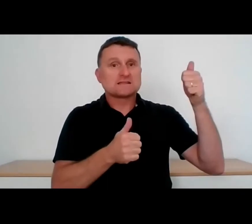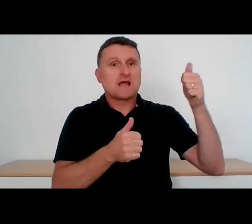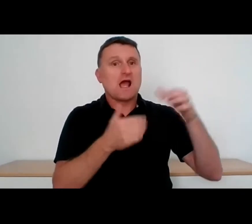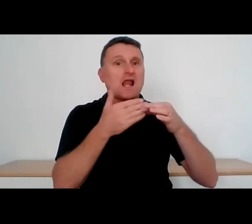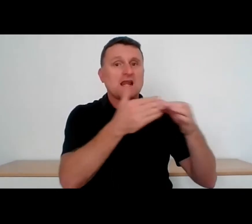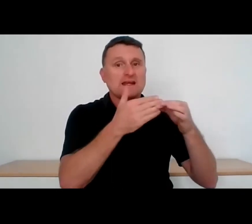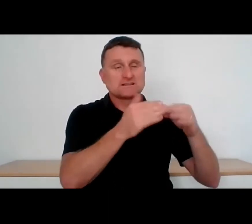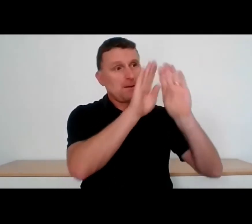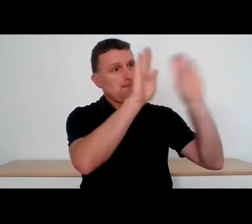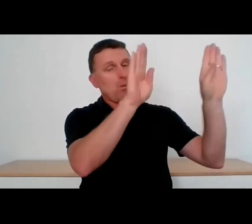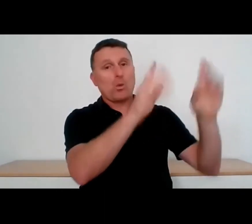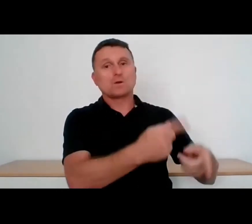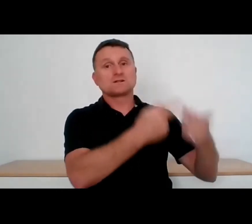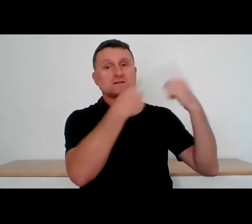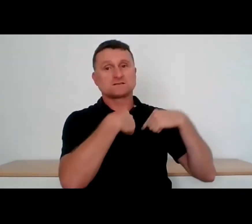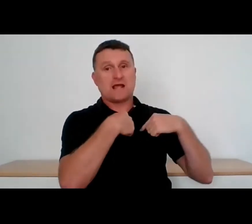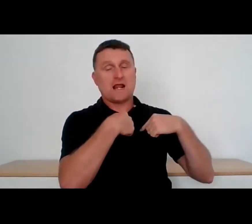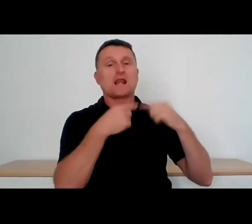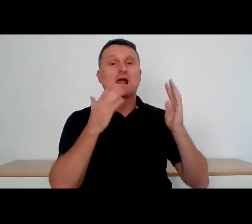to develop a policy.